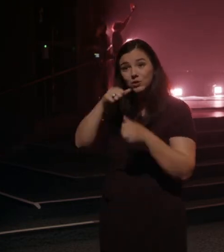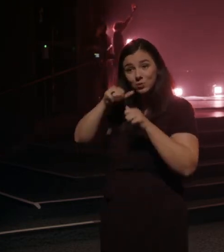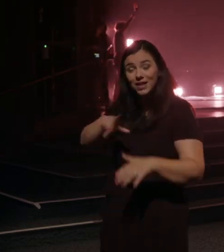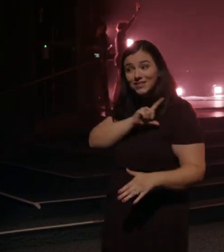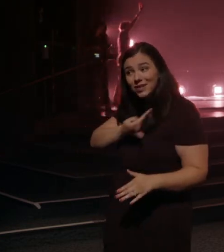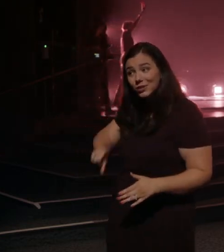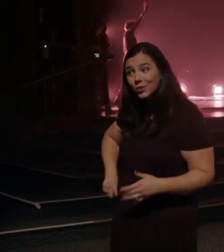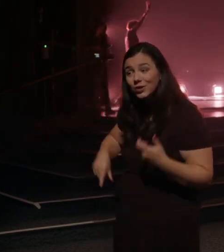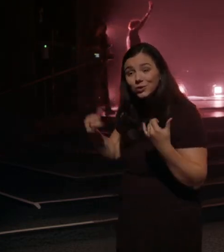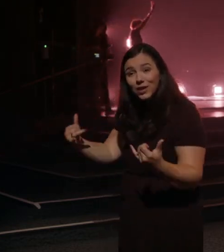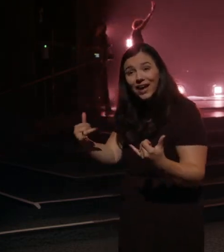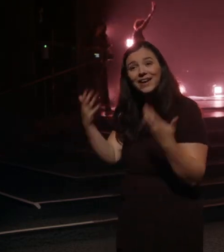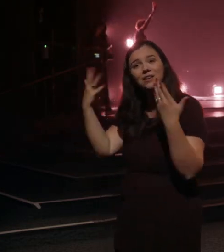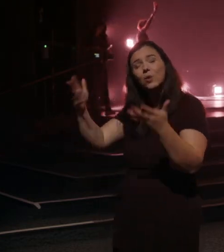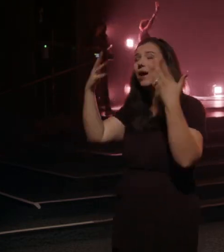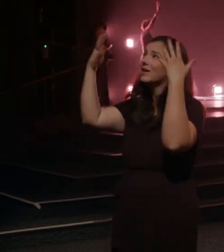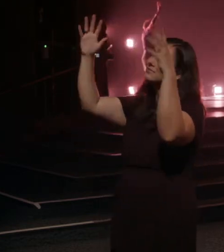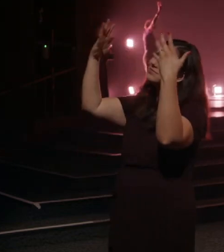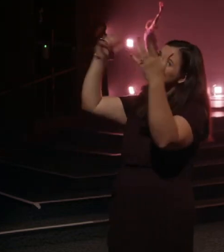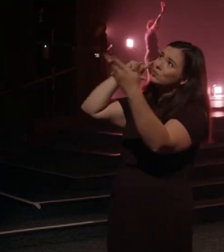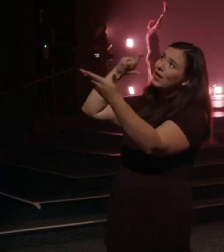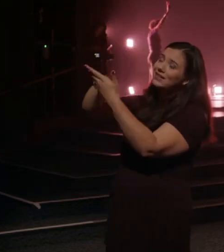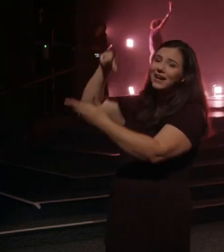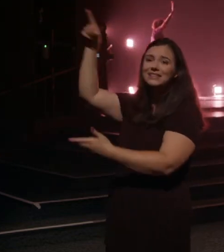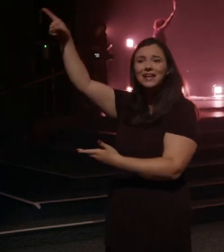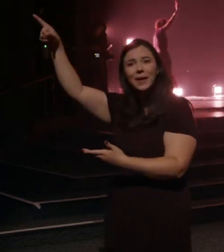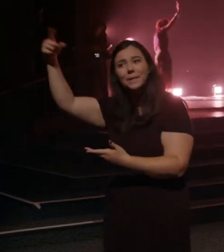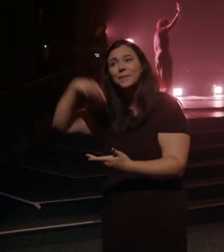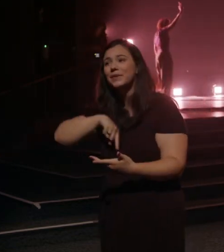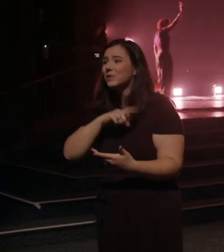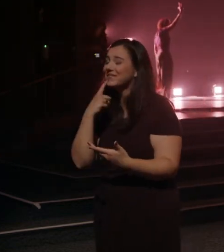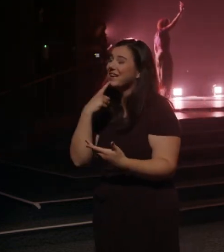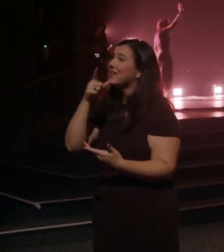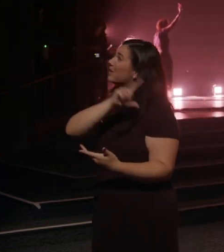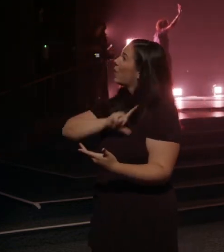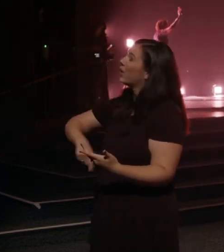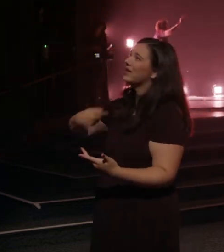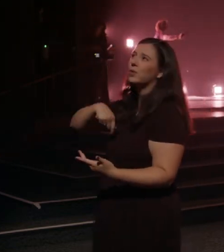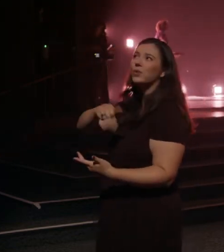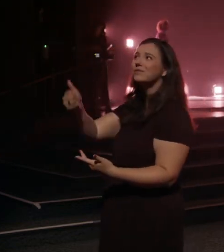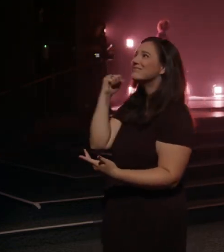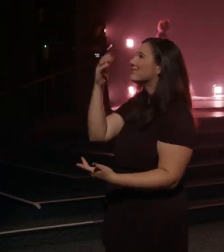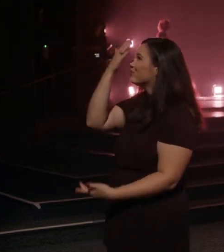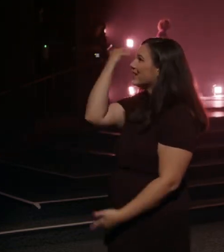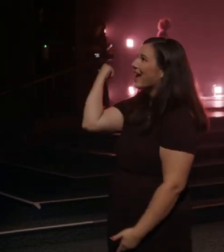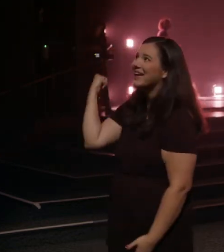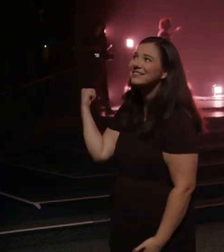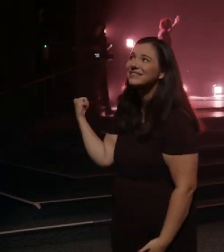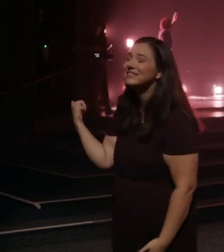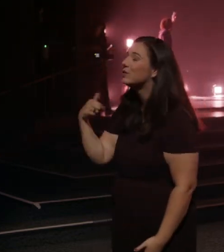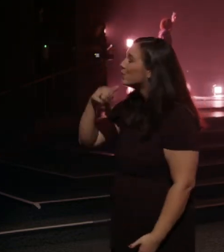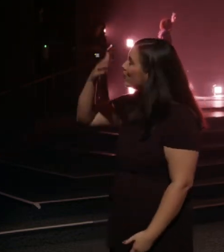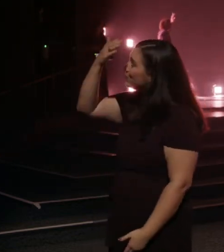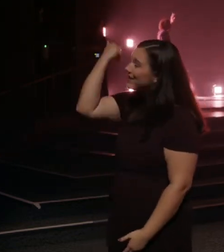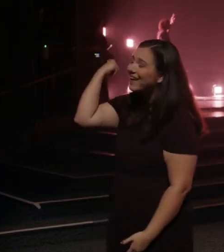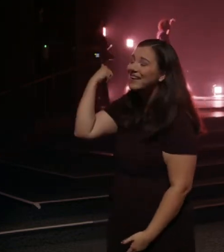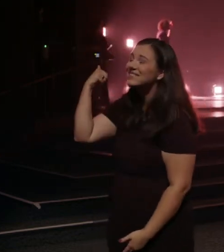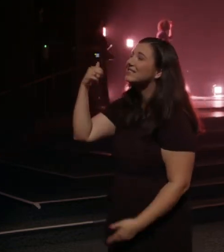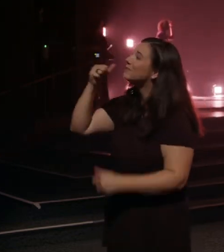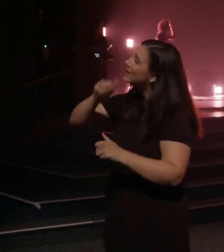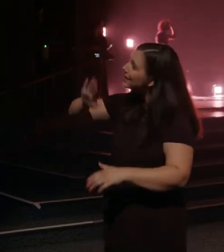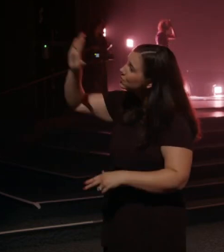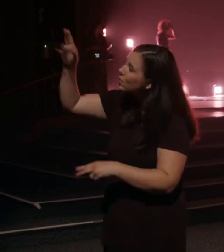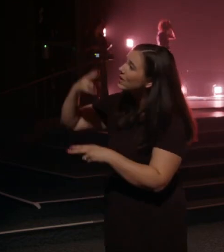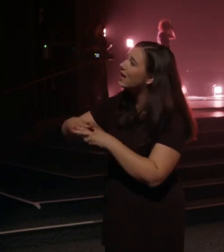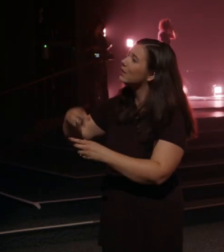bless the Lord today, will you lift your hands and we say, Lord, we will not forget. We will not forget today, Lord. We bless your